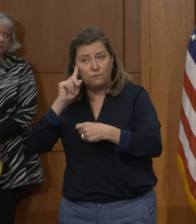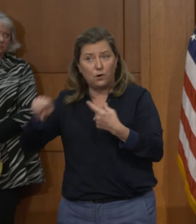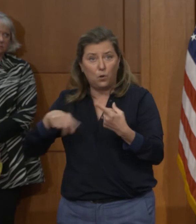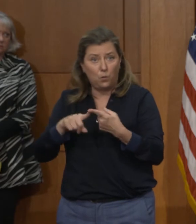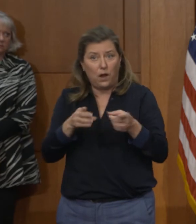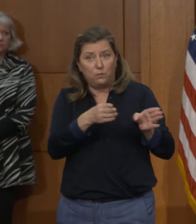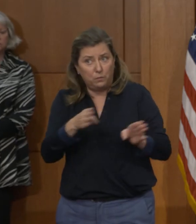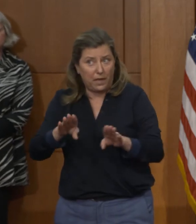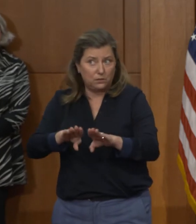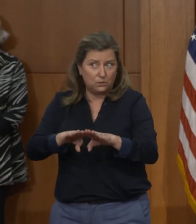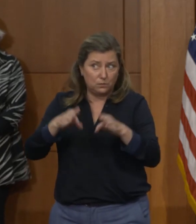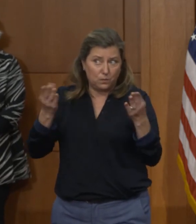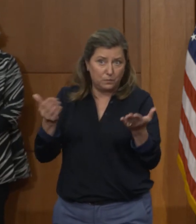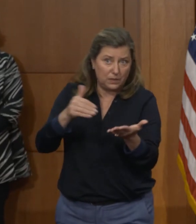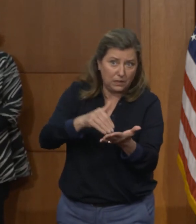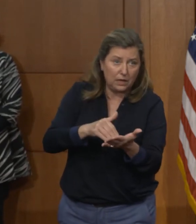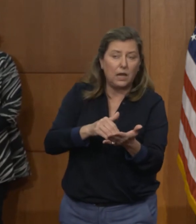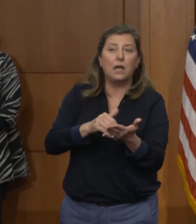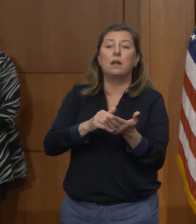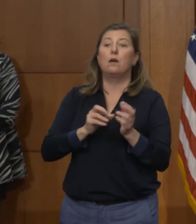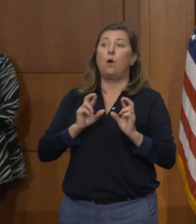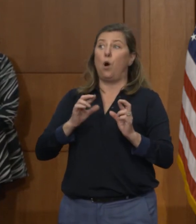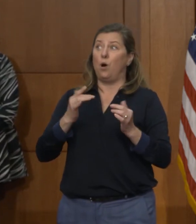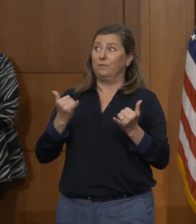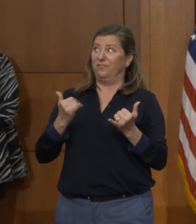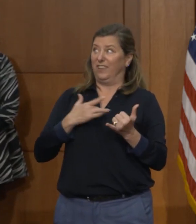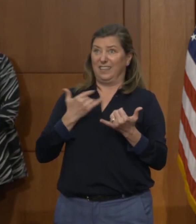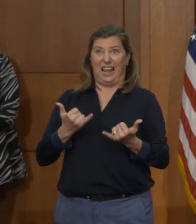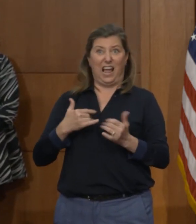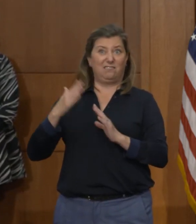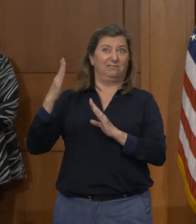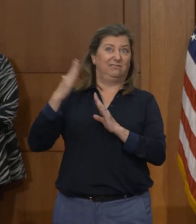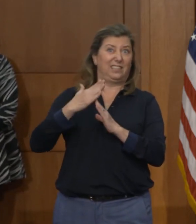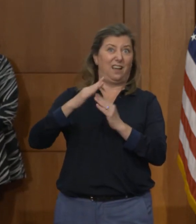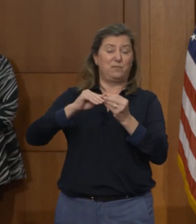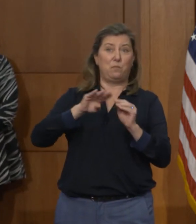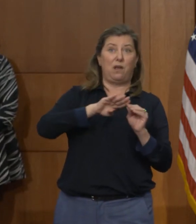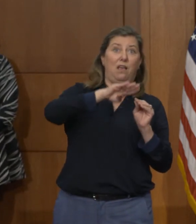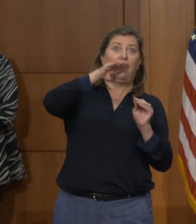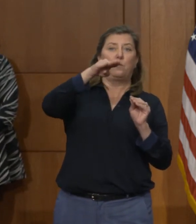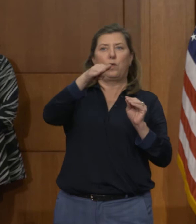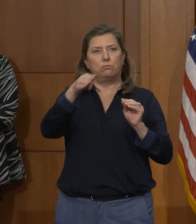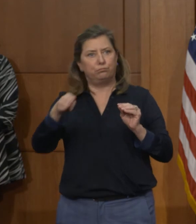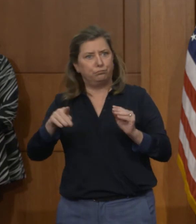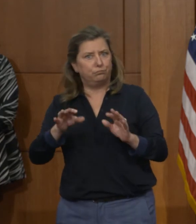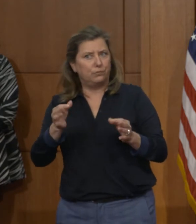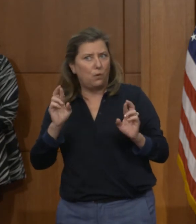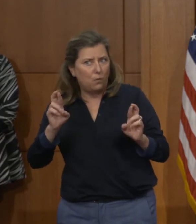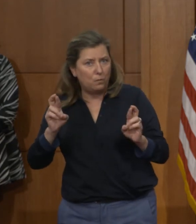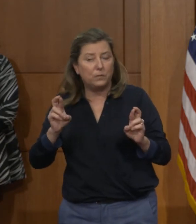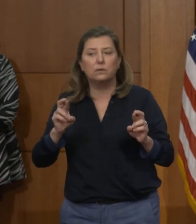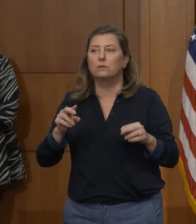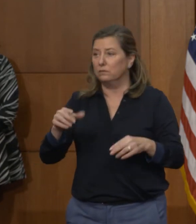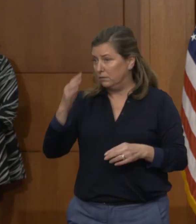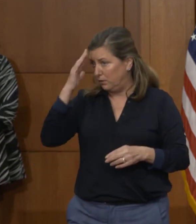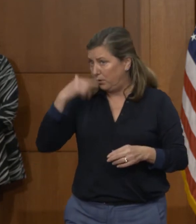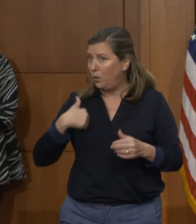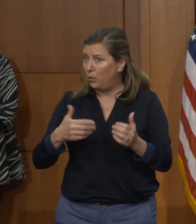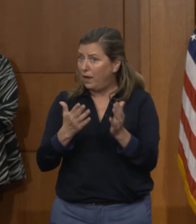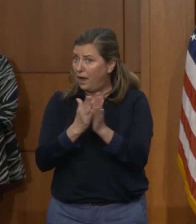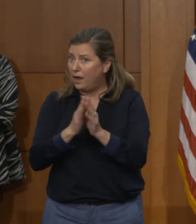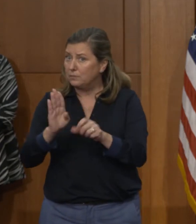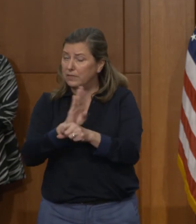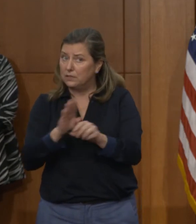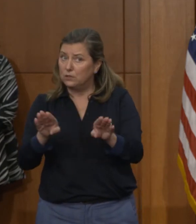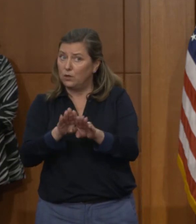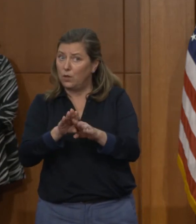We are hopeful that we have hit our peak. As you know, businesses have been asked to close through May the 8th,